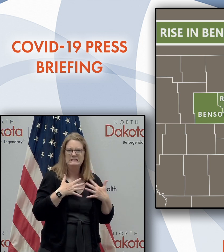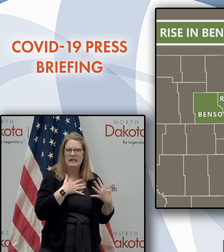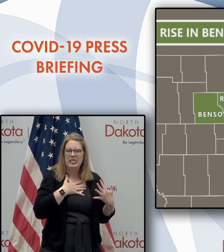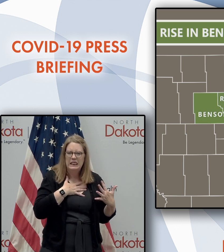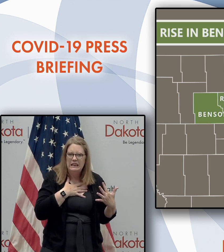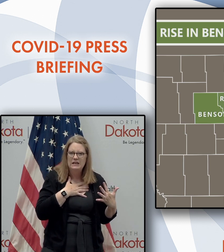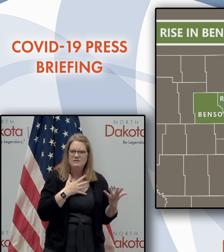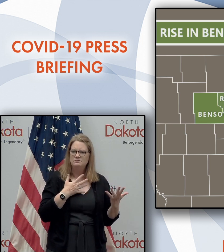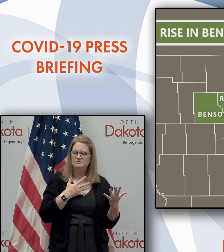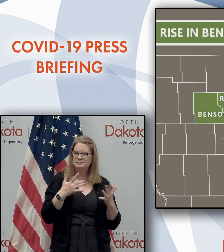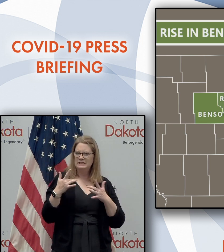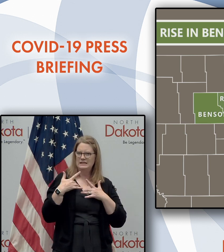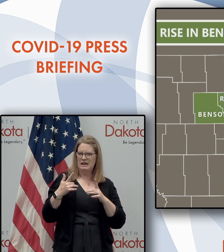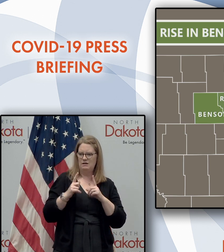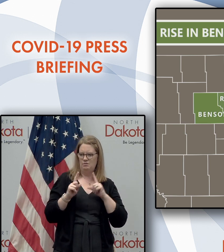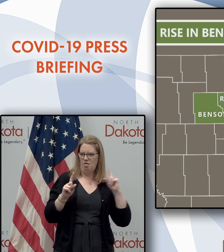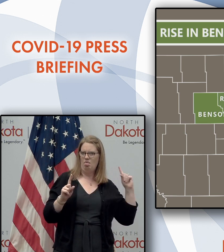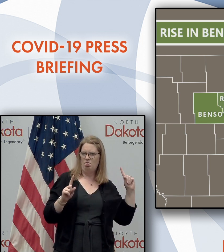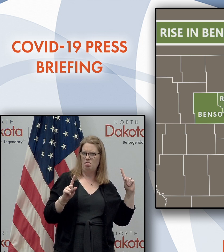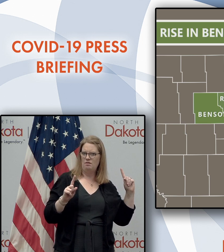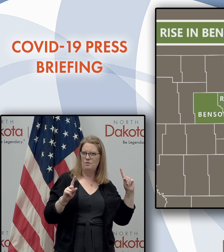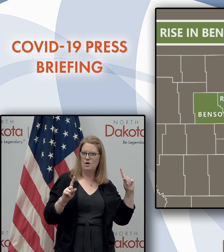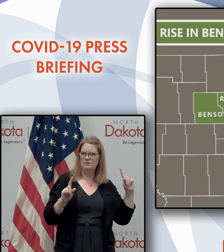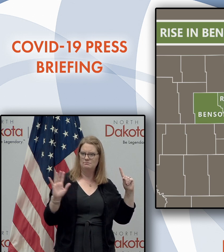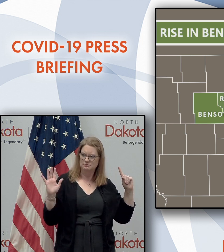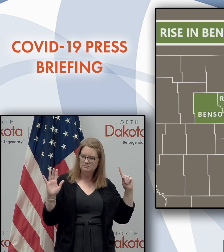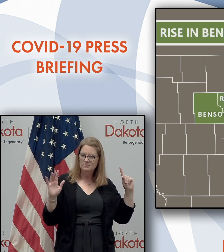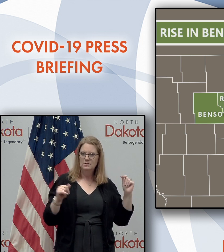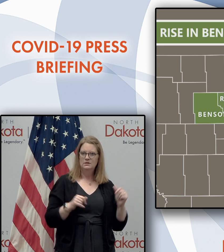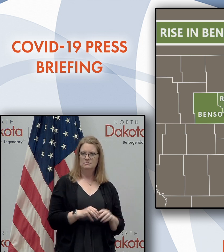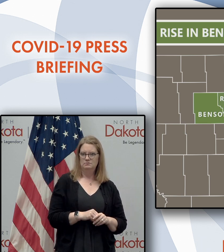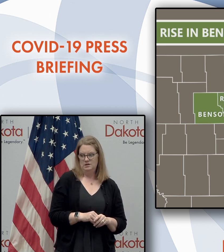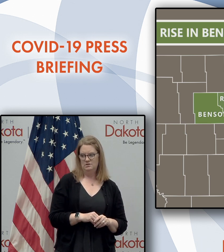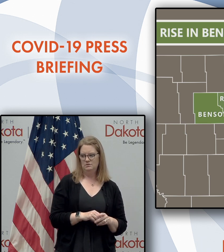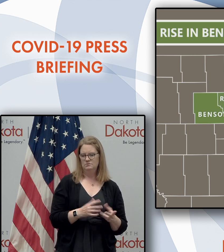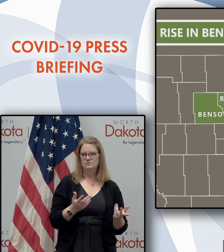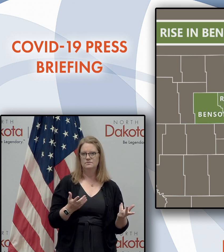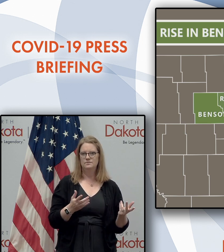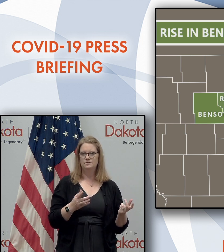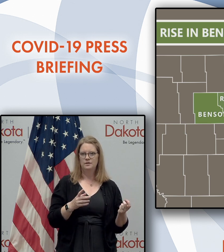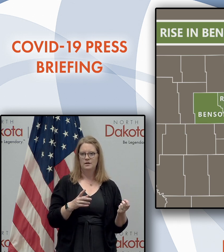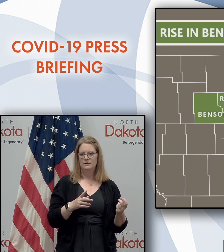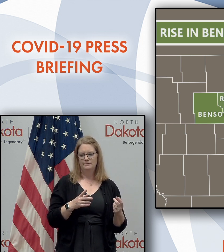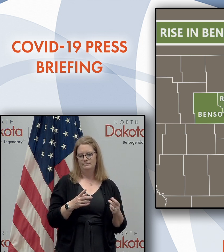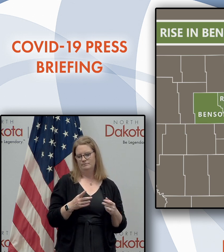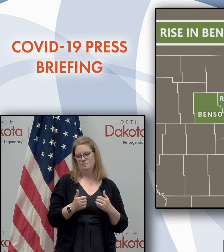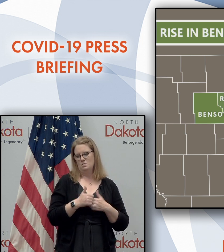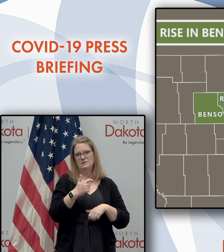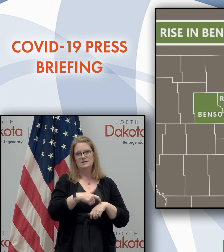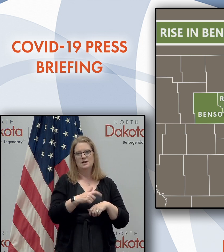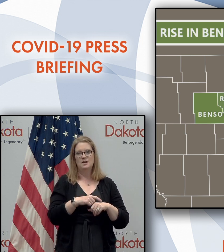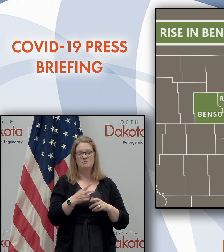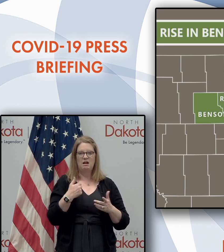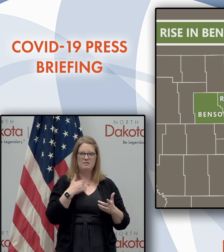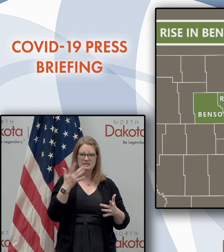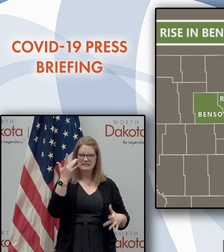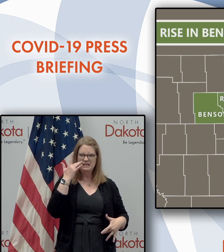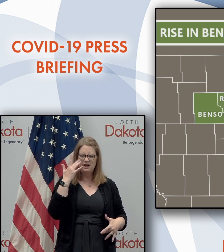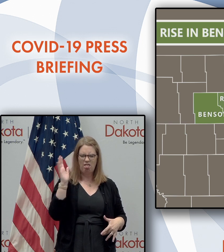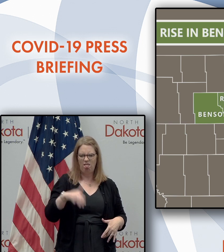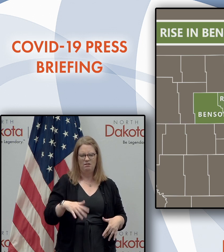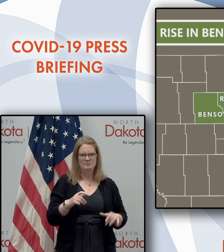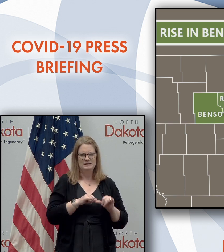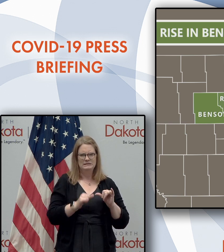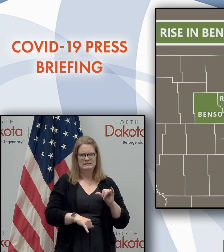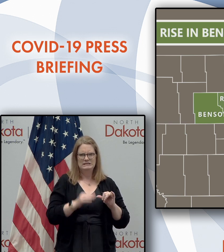they generally tend to stay away from people. So, let's say even by their own volition, people when they're sick tend to stay home. But in this